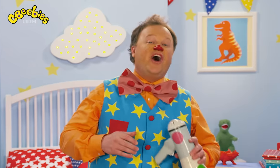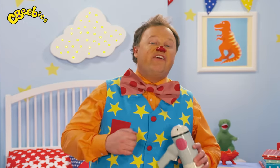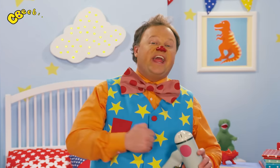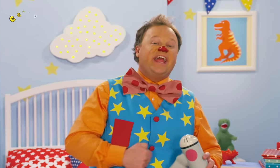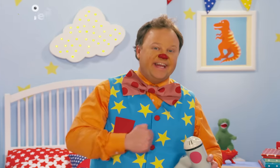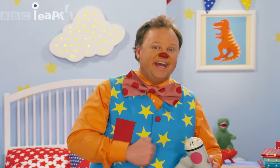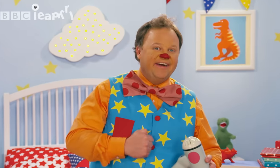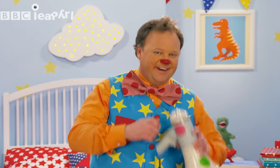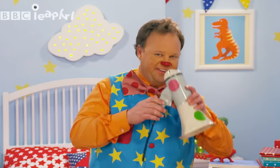sorry.